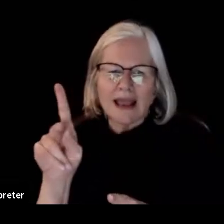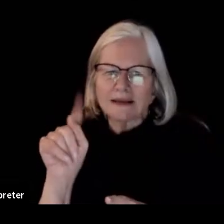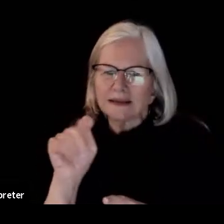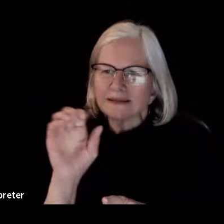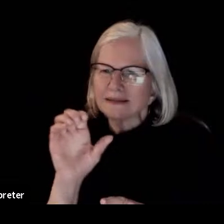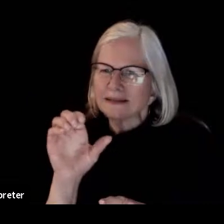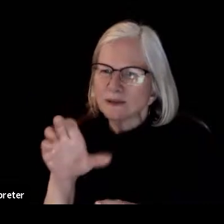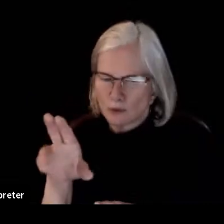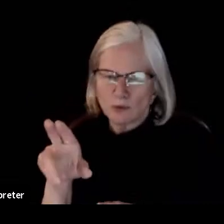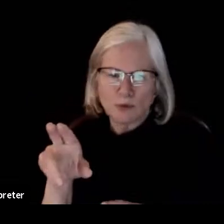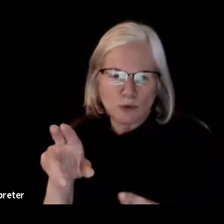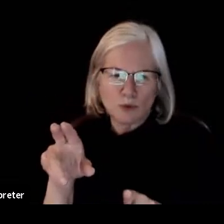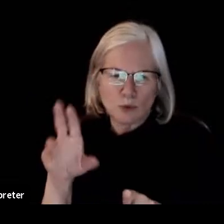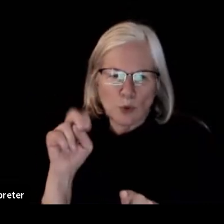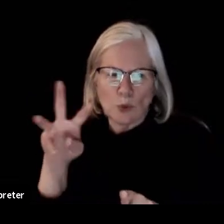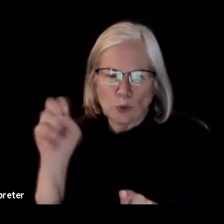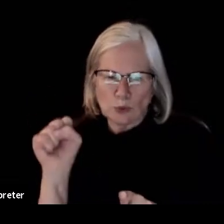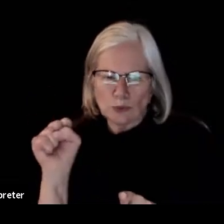is open.